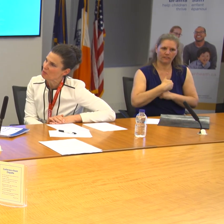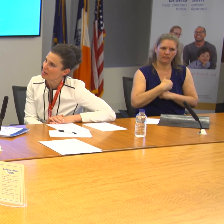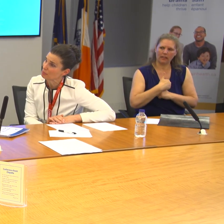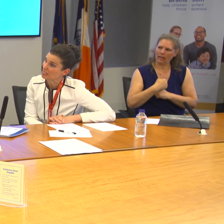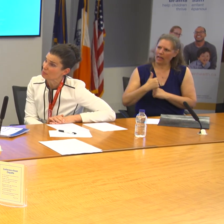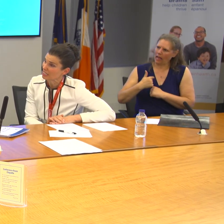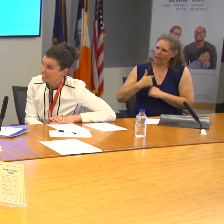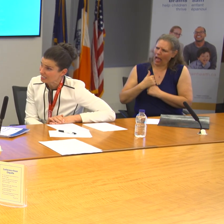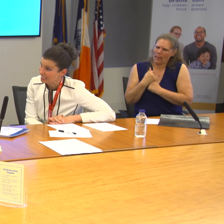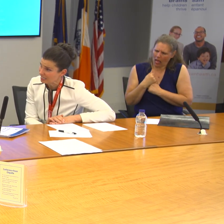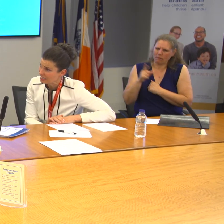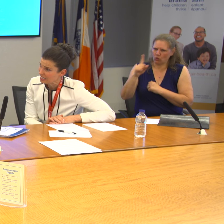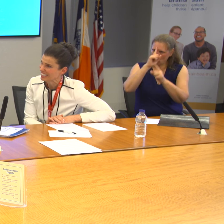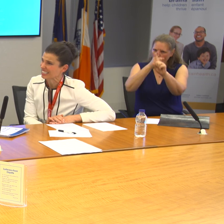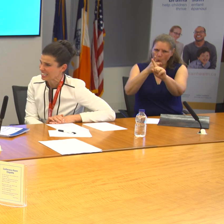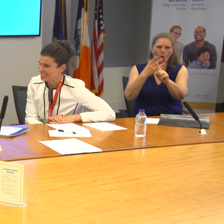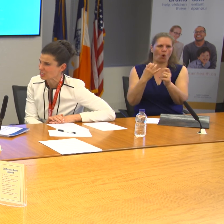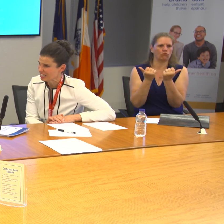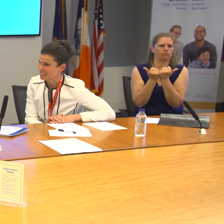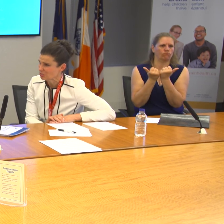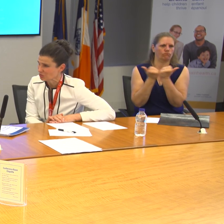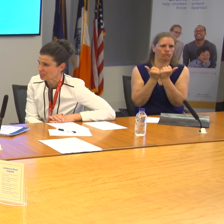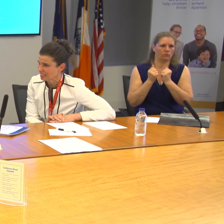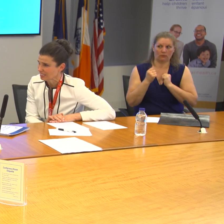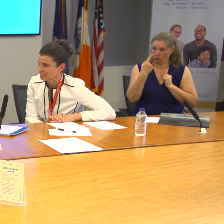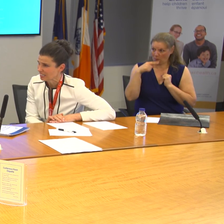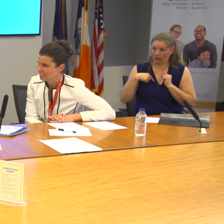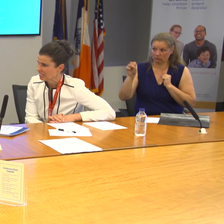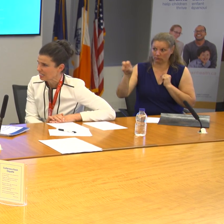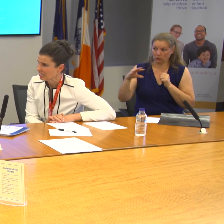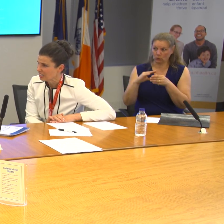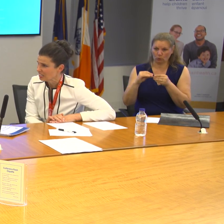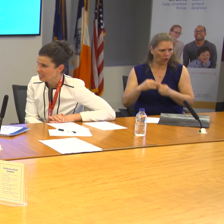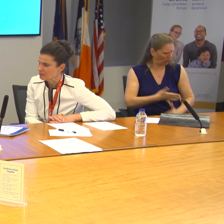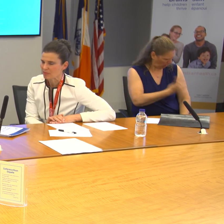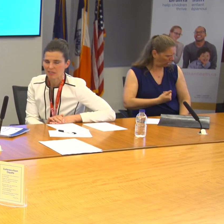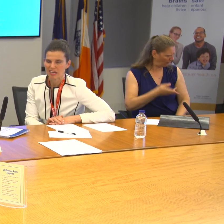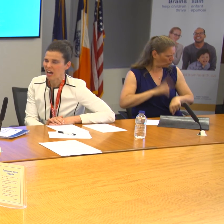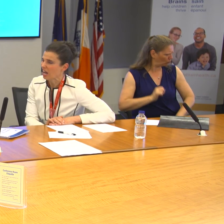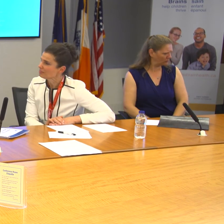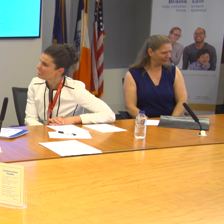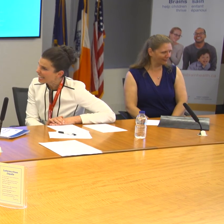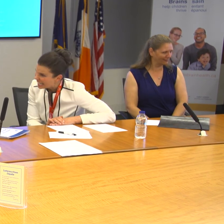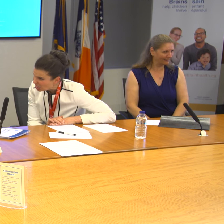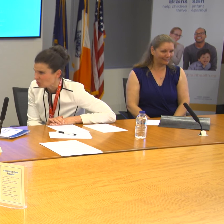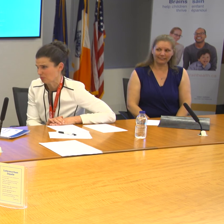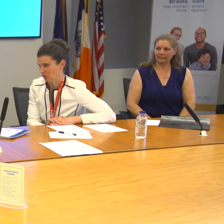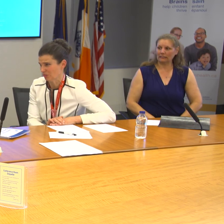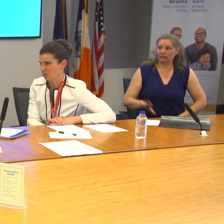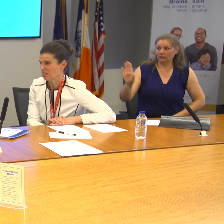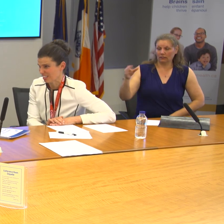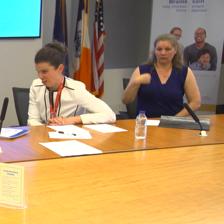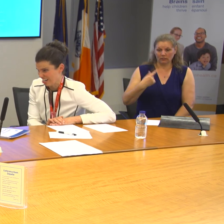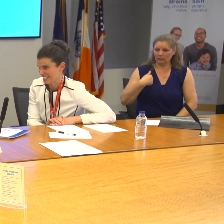that you want to be a mechanic. Can I share a story? Oh yes, of course you can. I'm